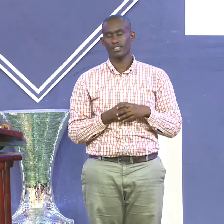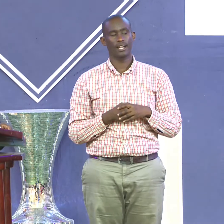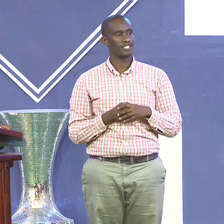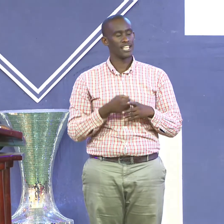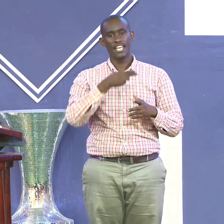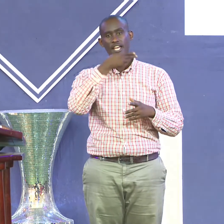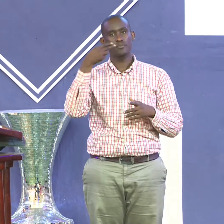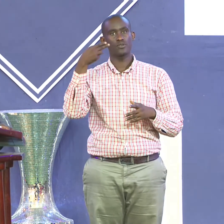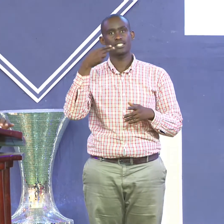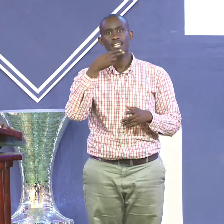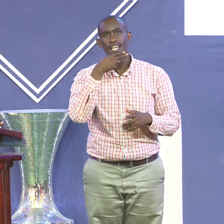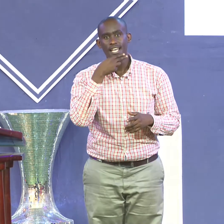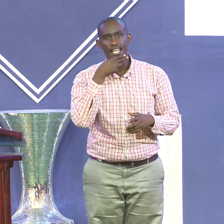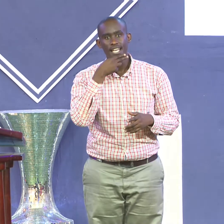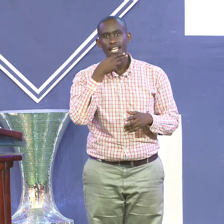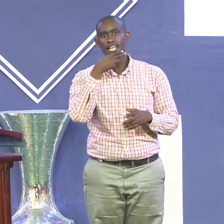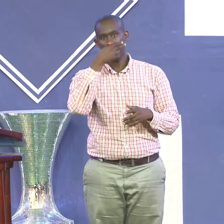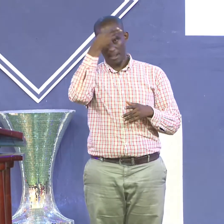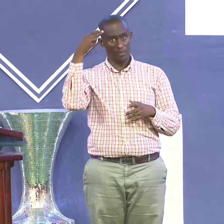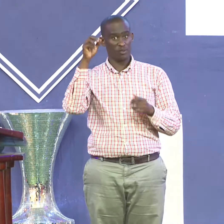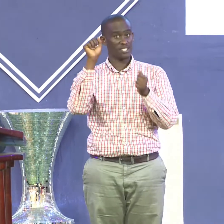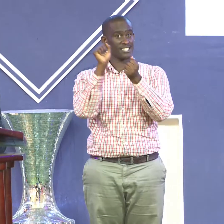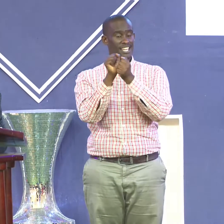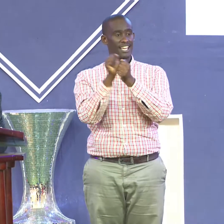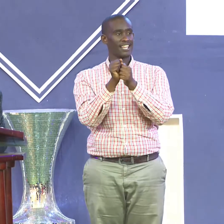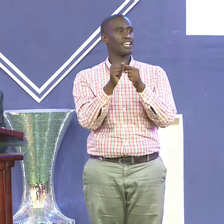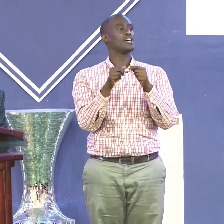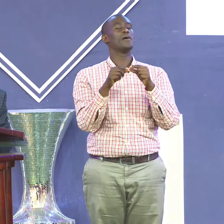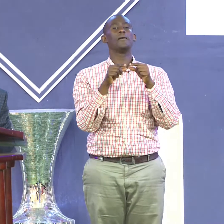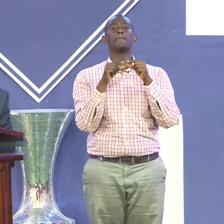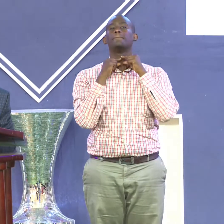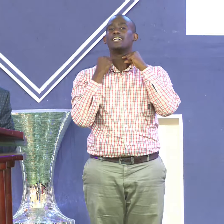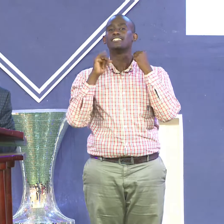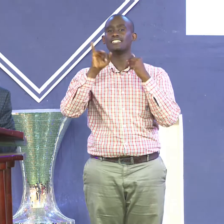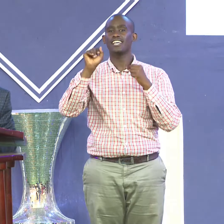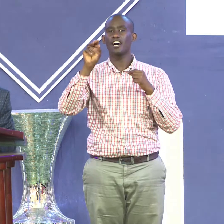Hebrews 10. When Mr. Mutunzi was teaching, he